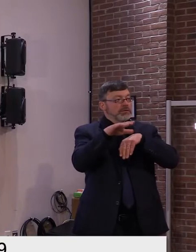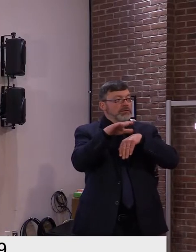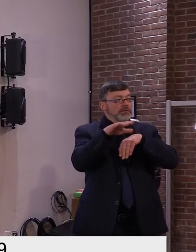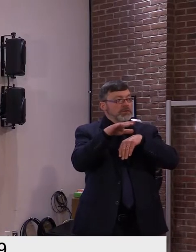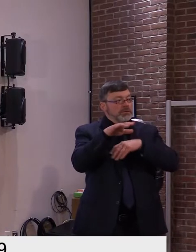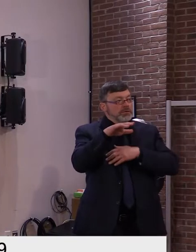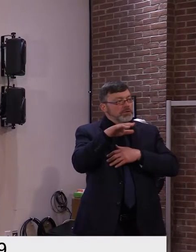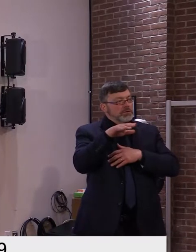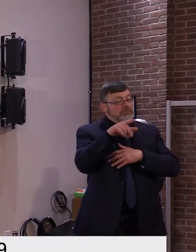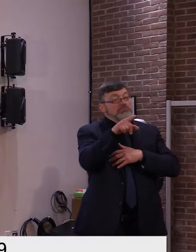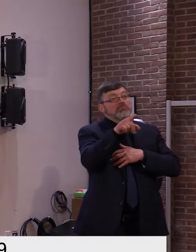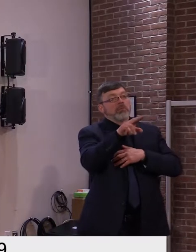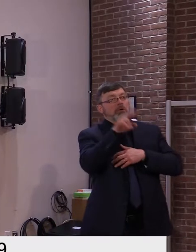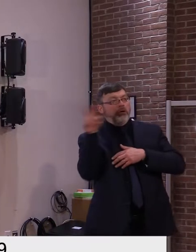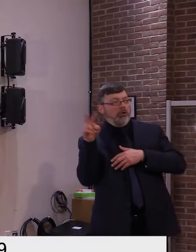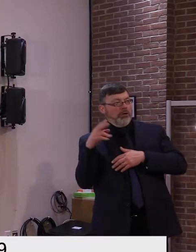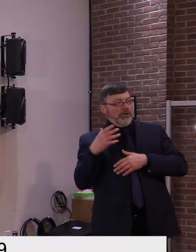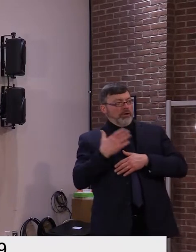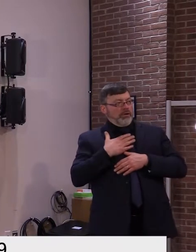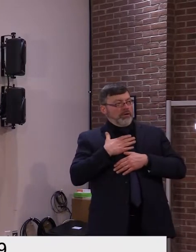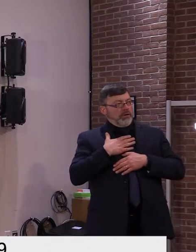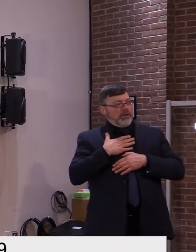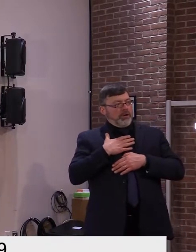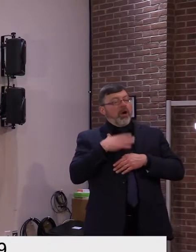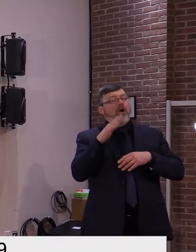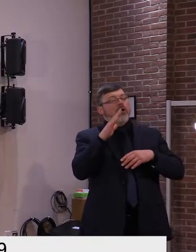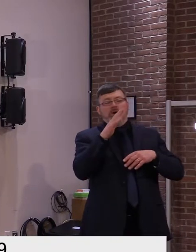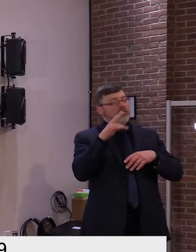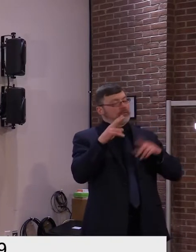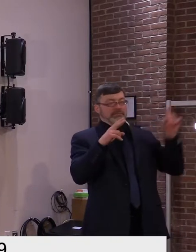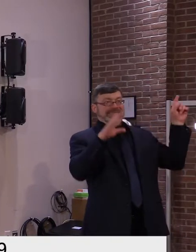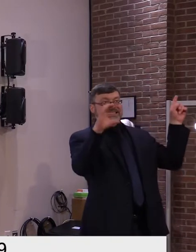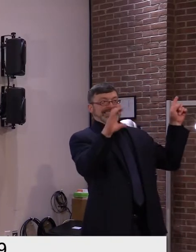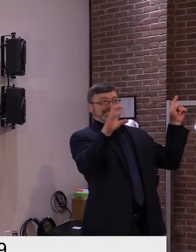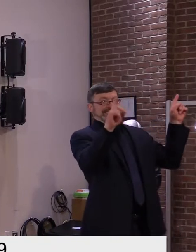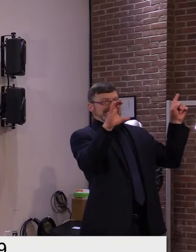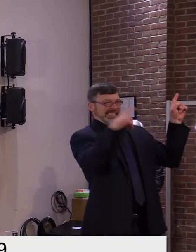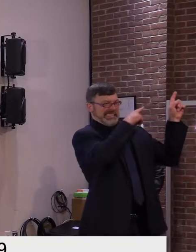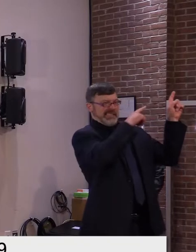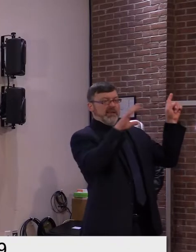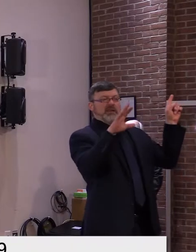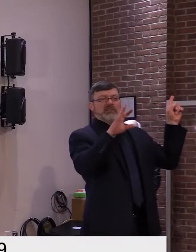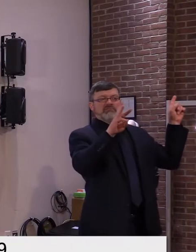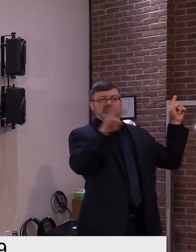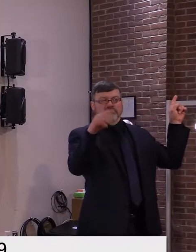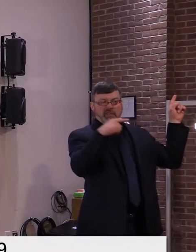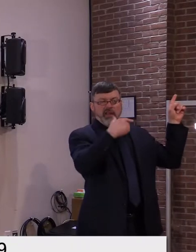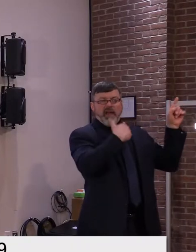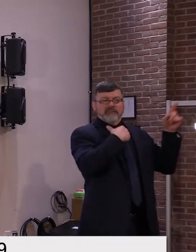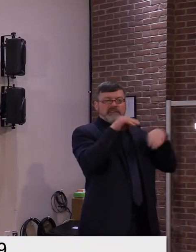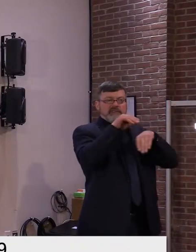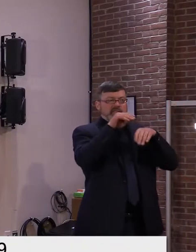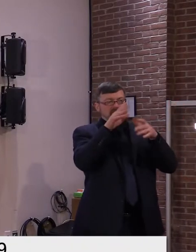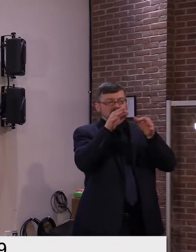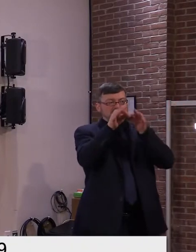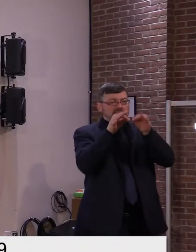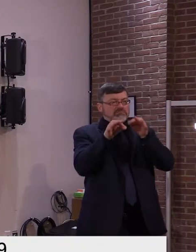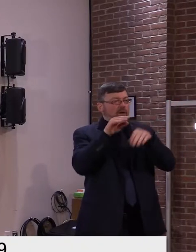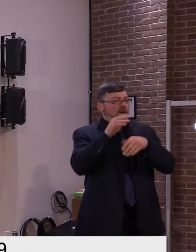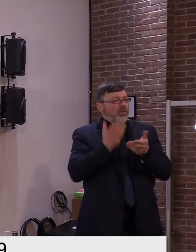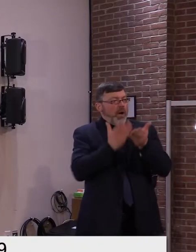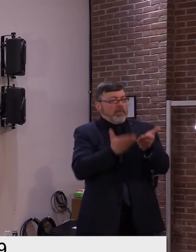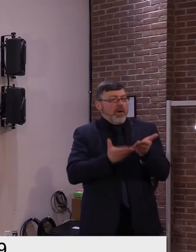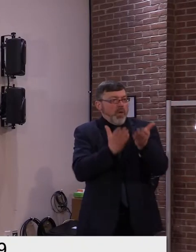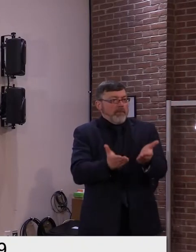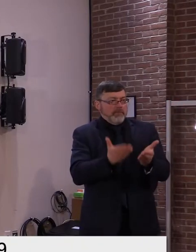it's less crowded. And as always, if you don't feel well, stay at home. The choices that we make